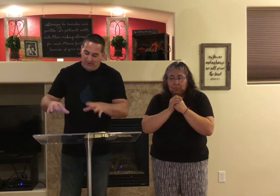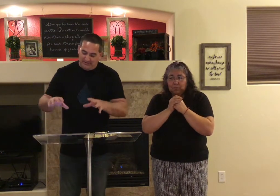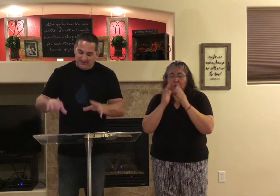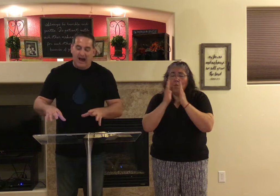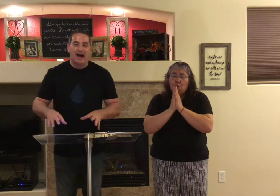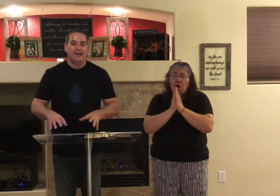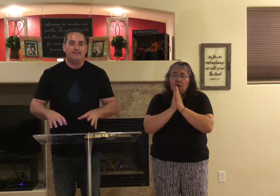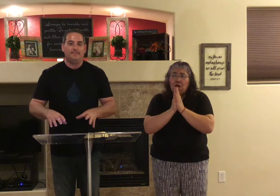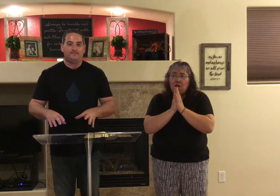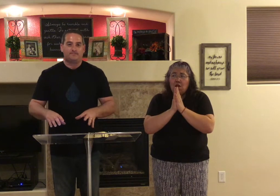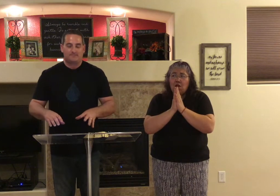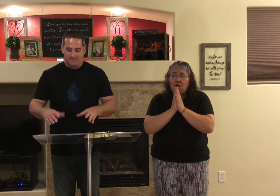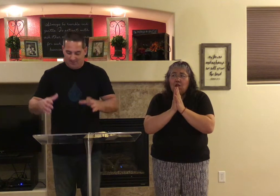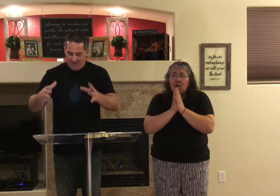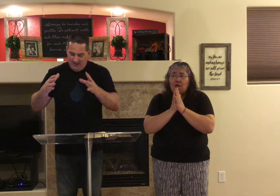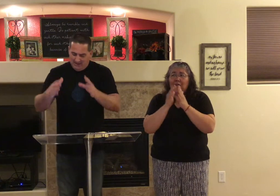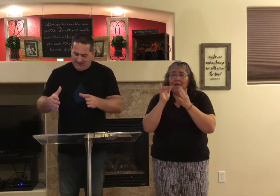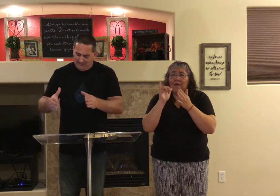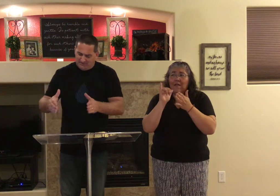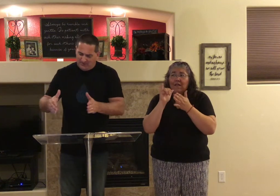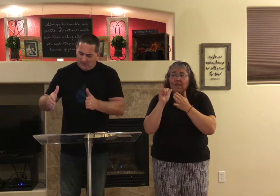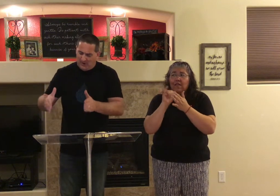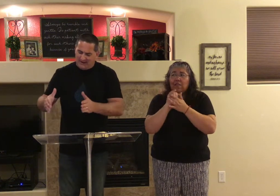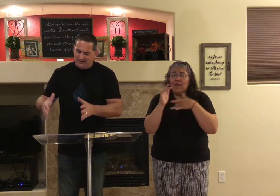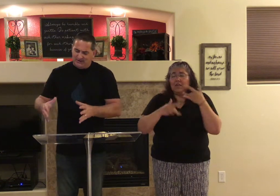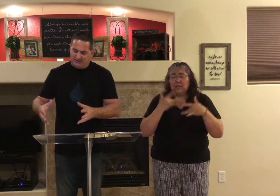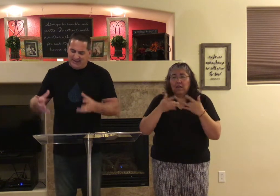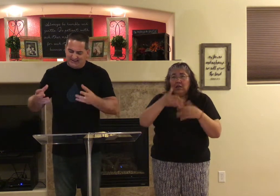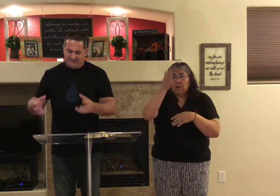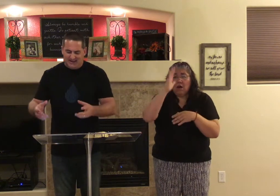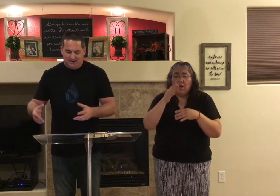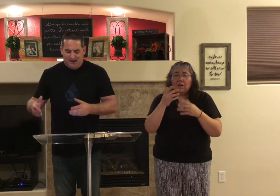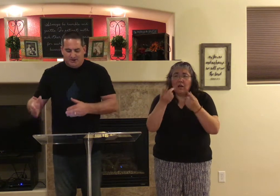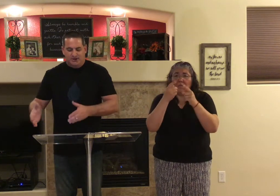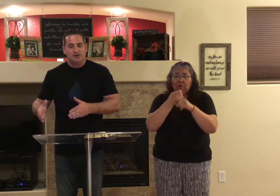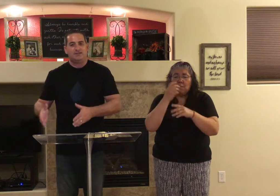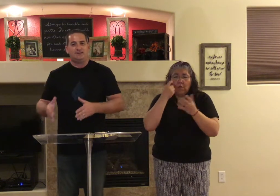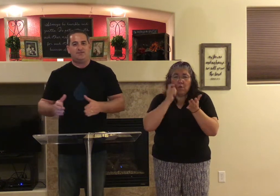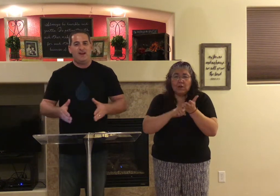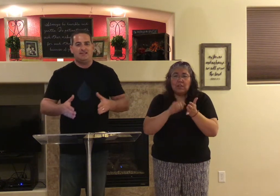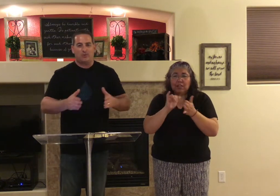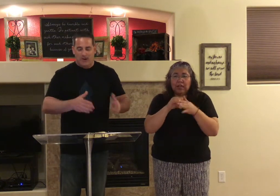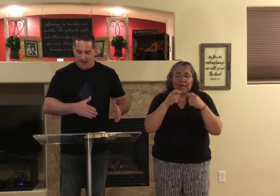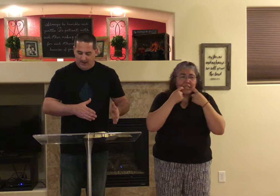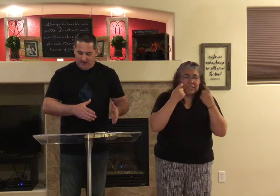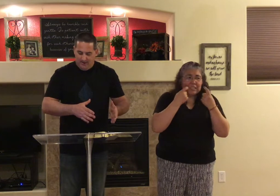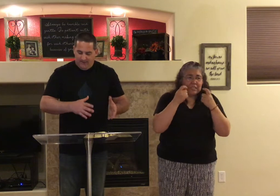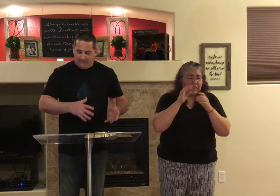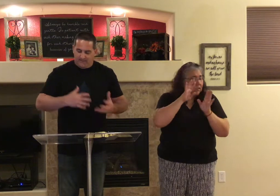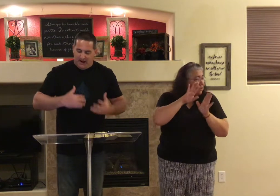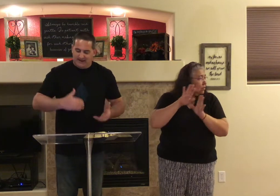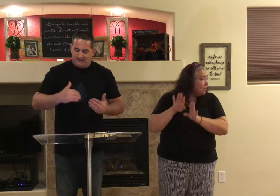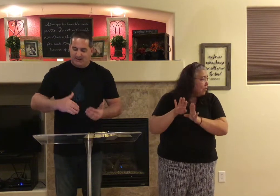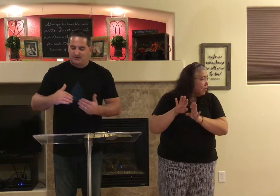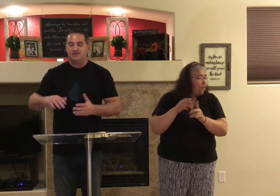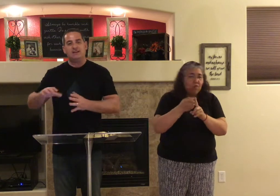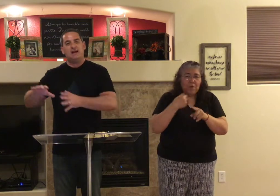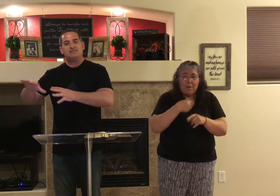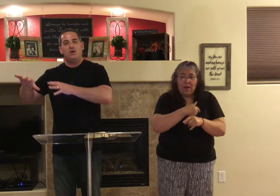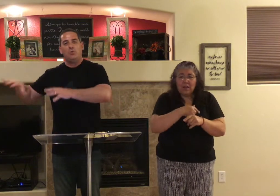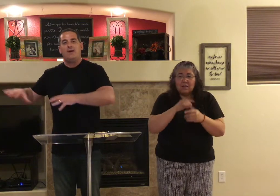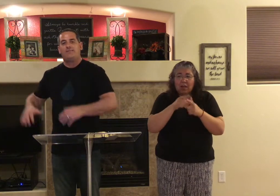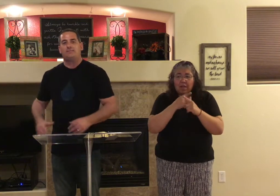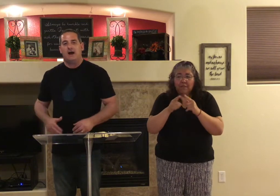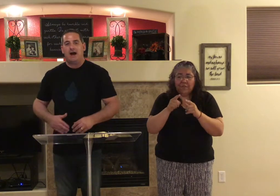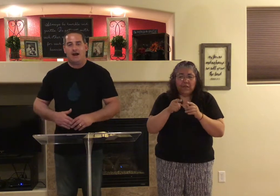Prayer that moves God comes from a recognition that sin turns his face away from us and turns